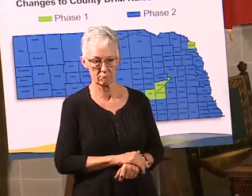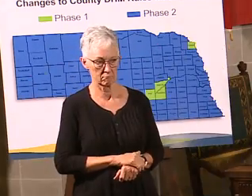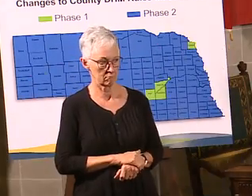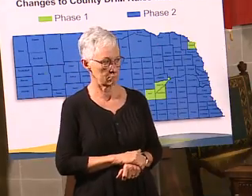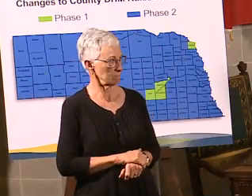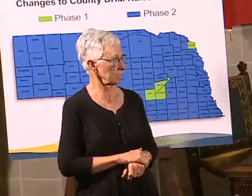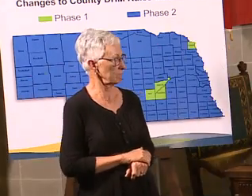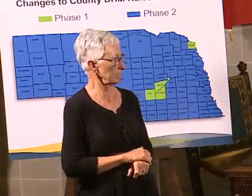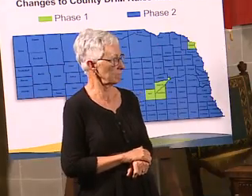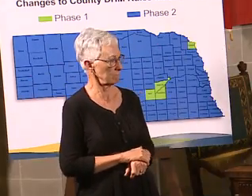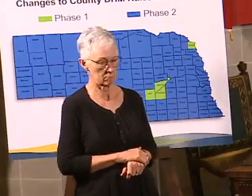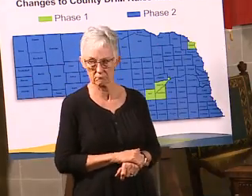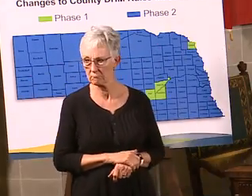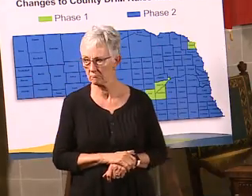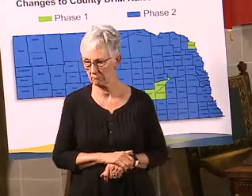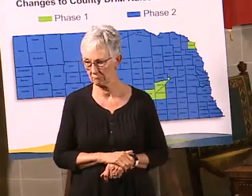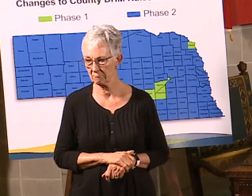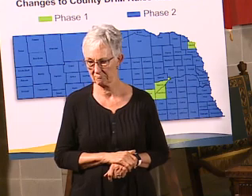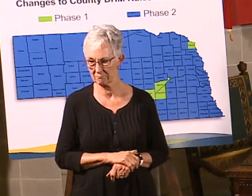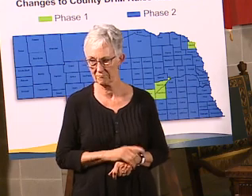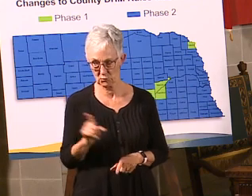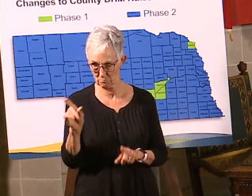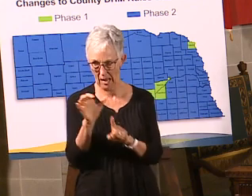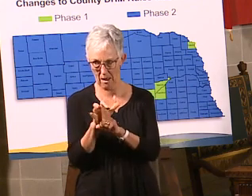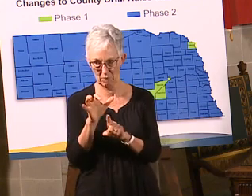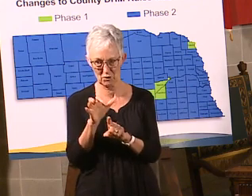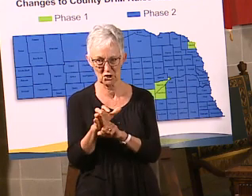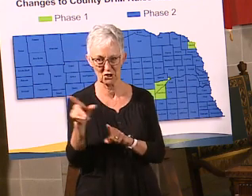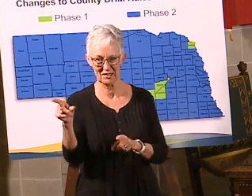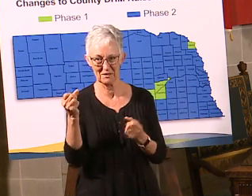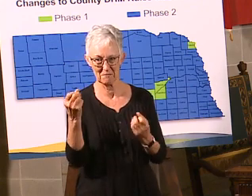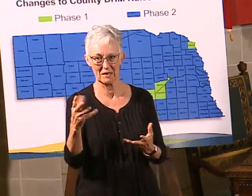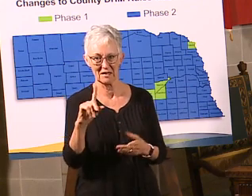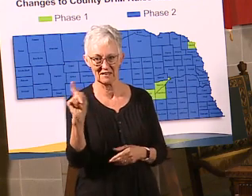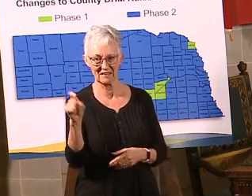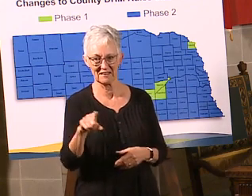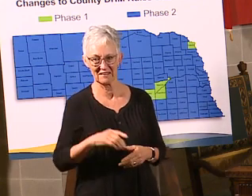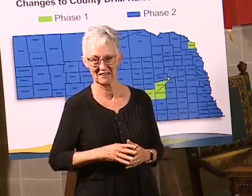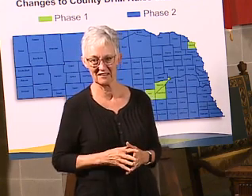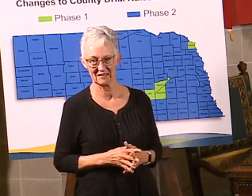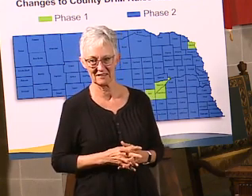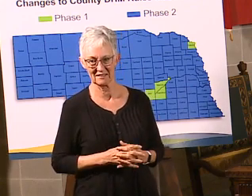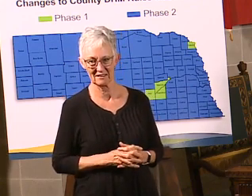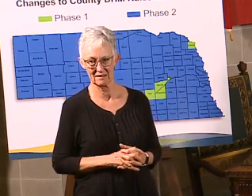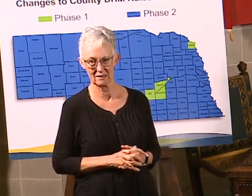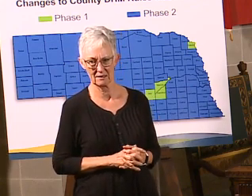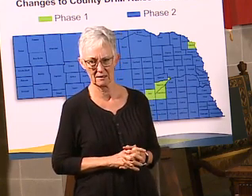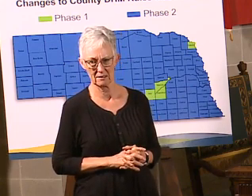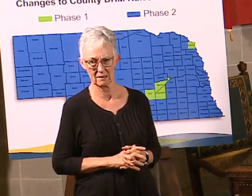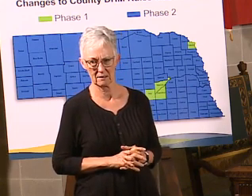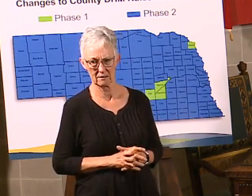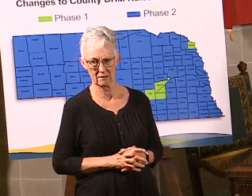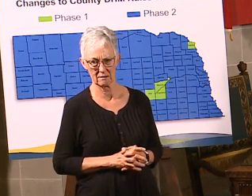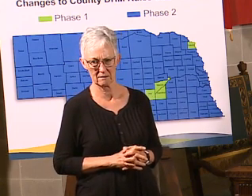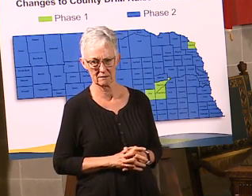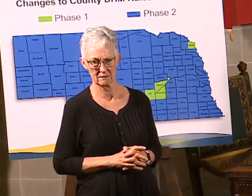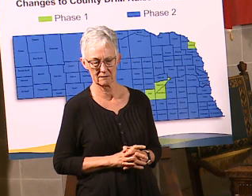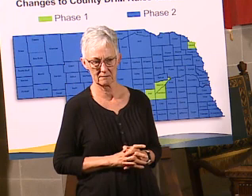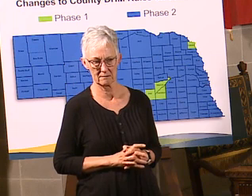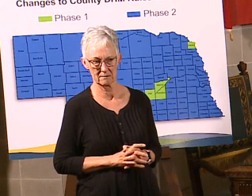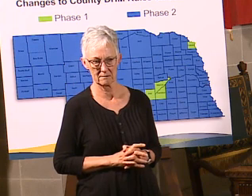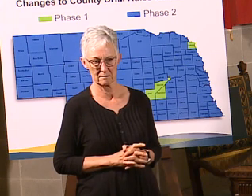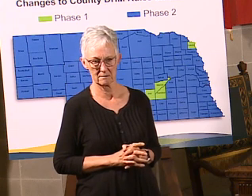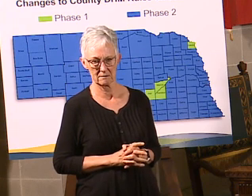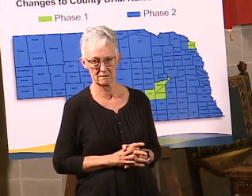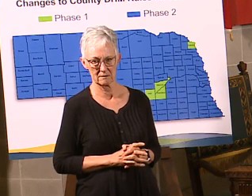You got a lot of questions there, Rhonda, just so you know. You've been very popular. Yes? I've seen a lot of talk online, people asking if they should have garage sales or